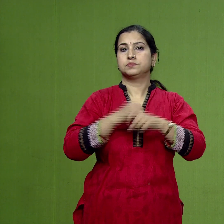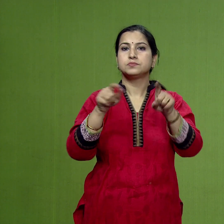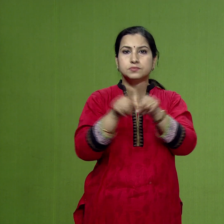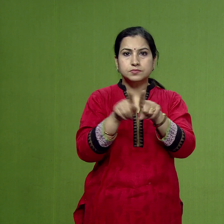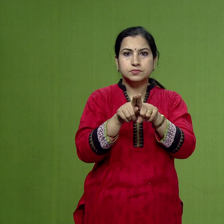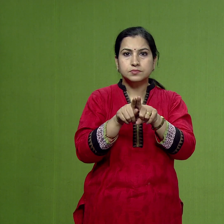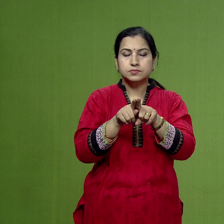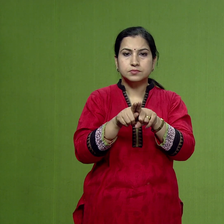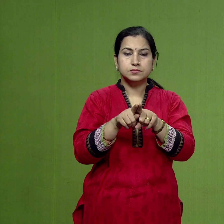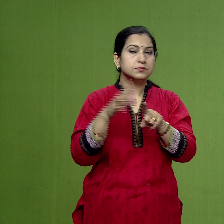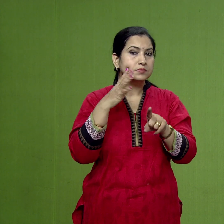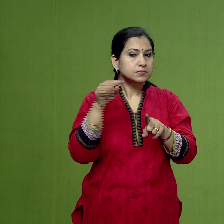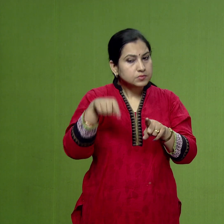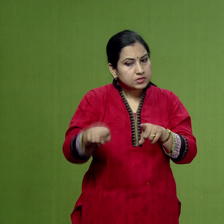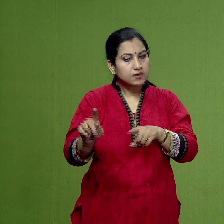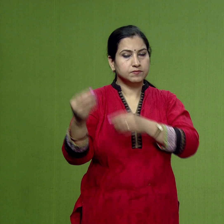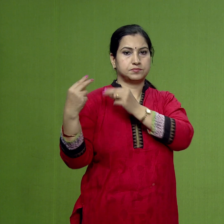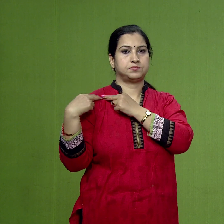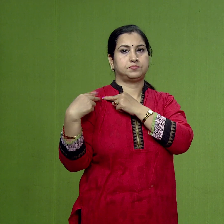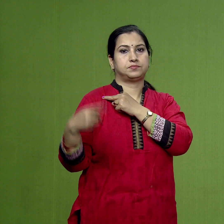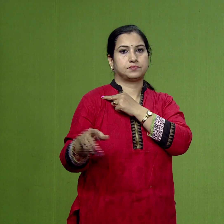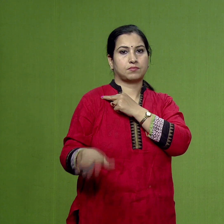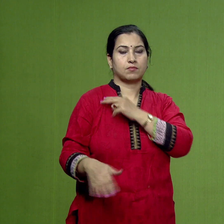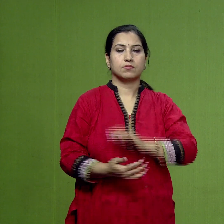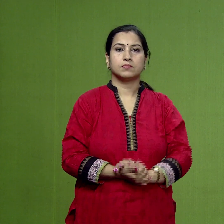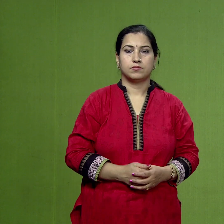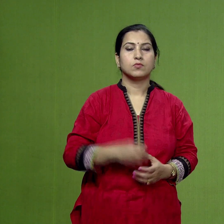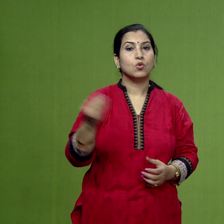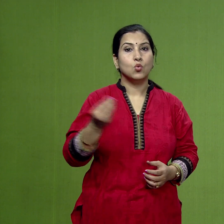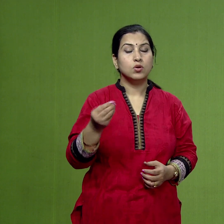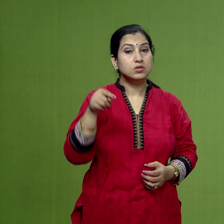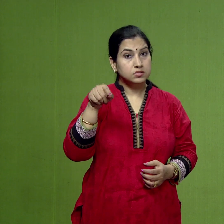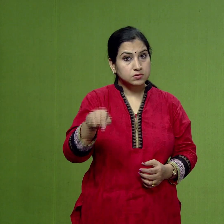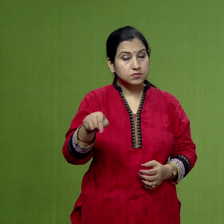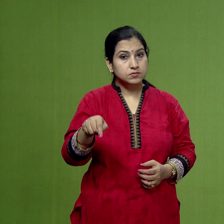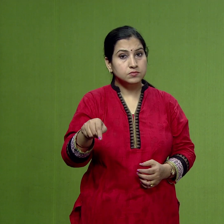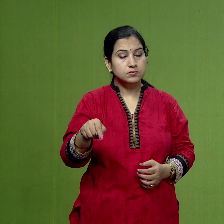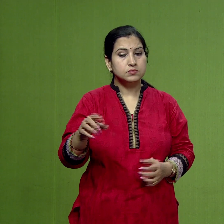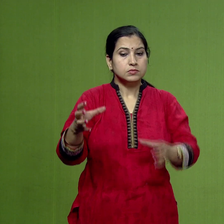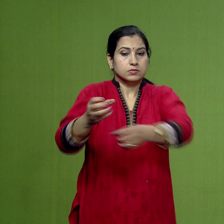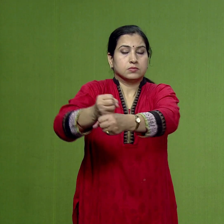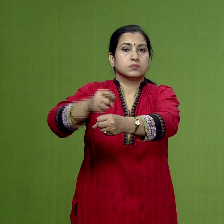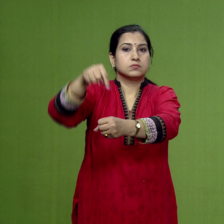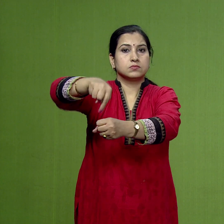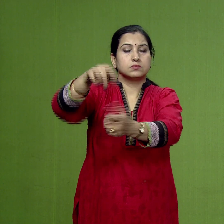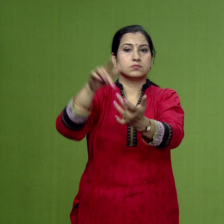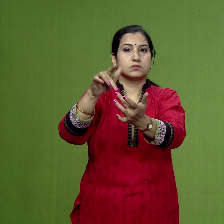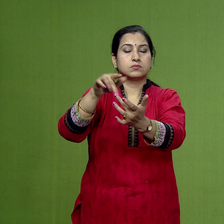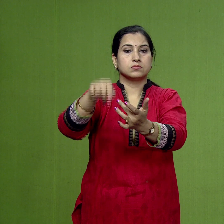is mainly run by that government. Only some of the controls are there with the central